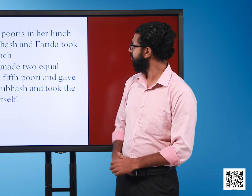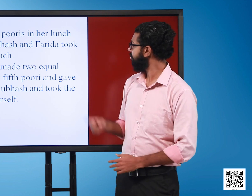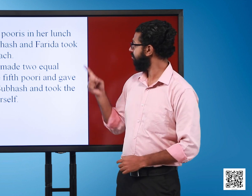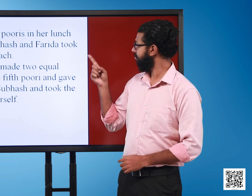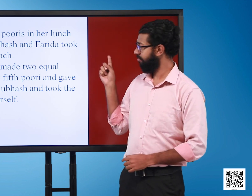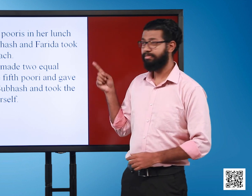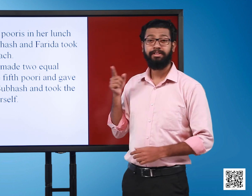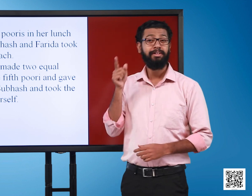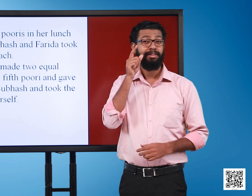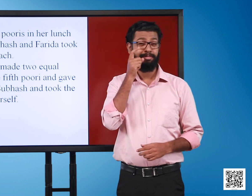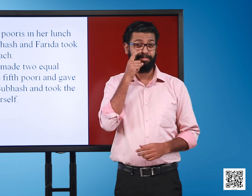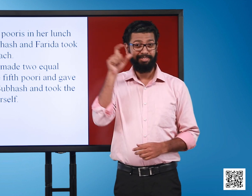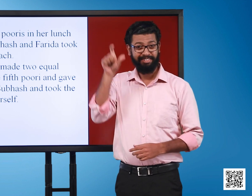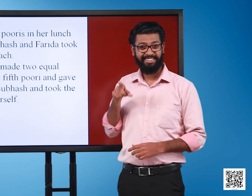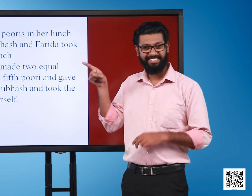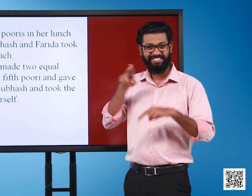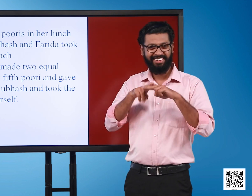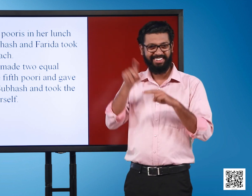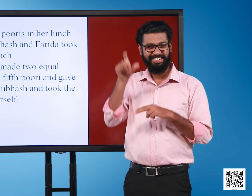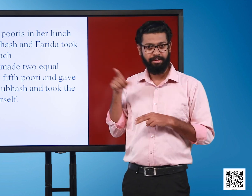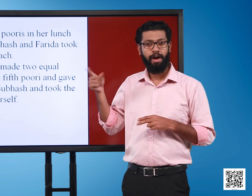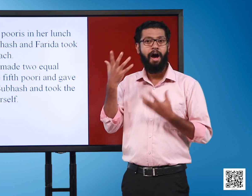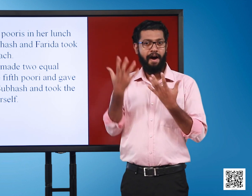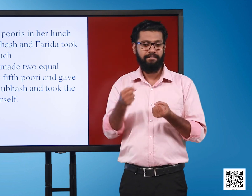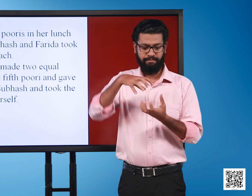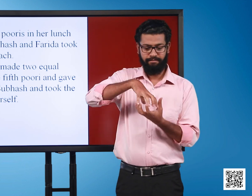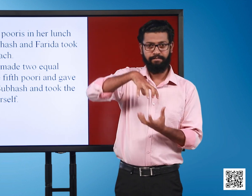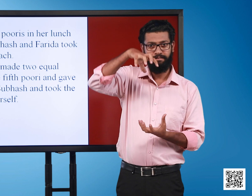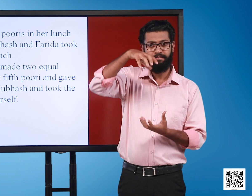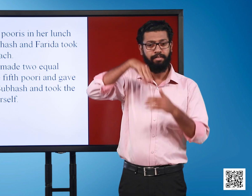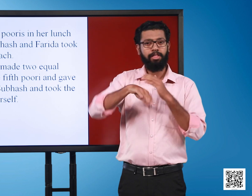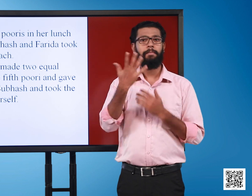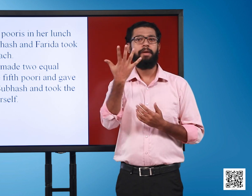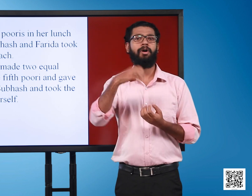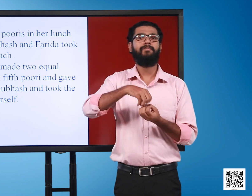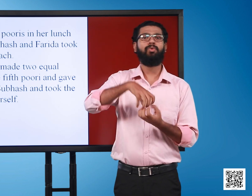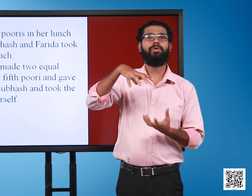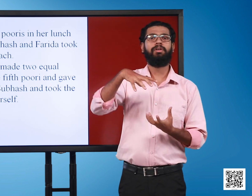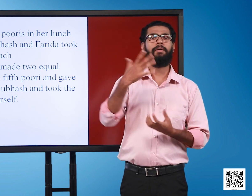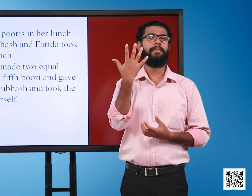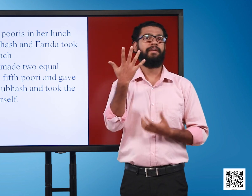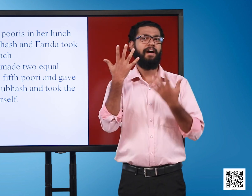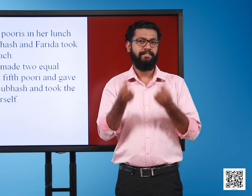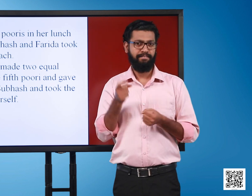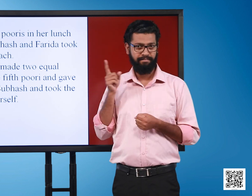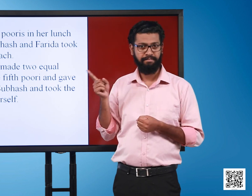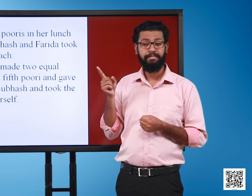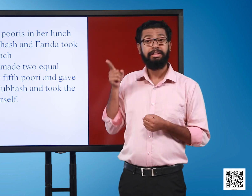She had 5 puris in her lunchbox. So, Subhash and Farida took 2 puris each.